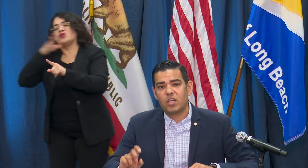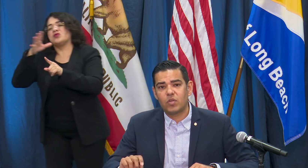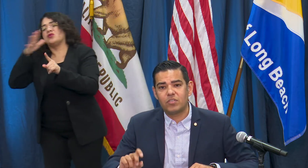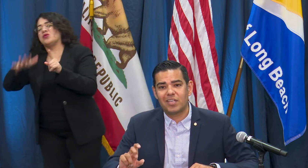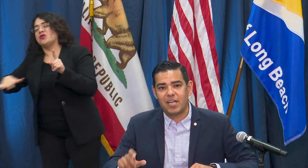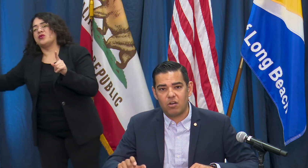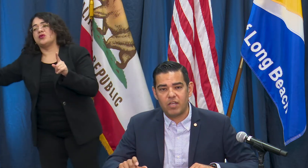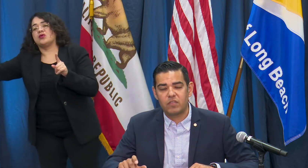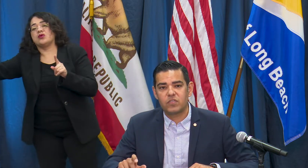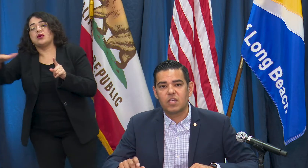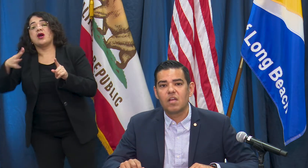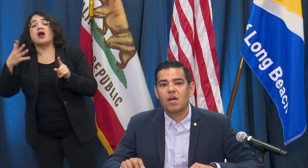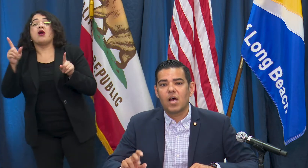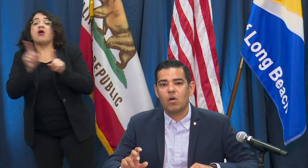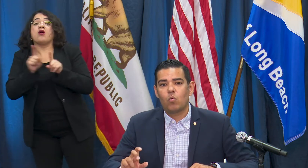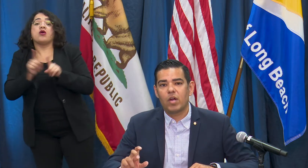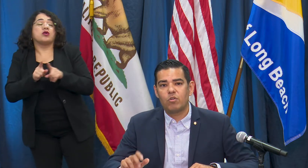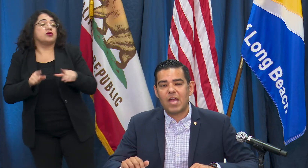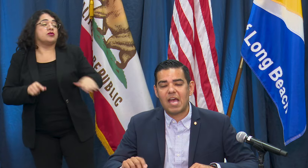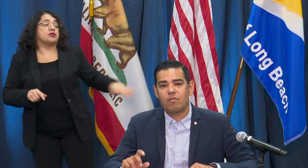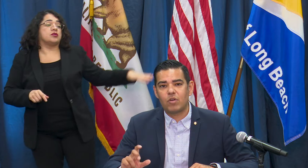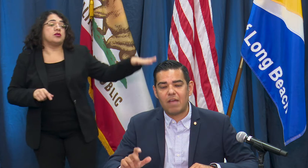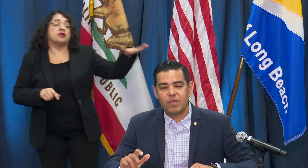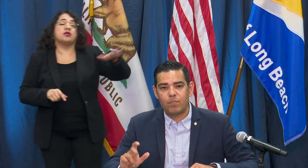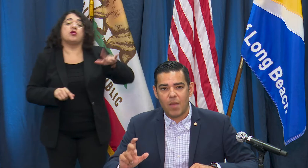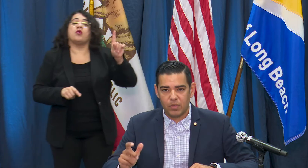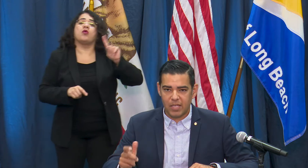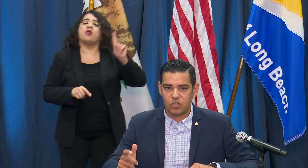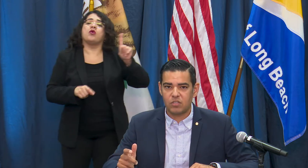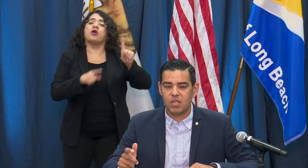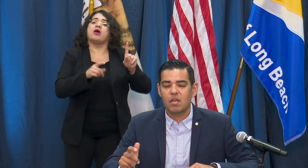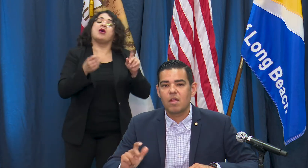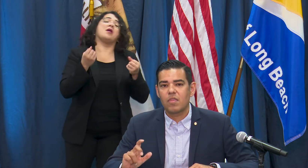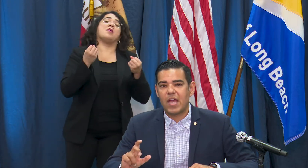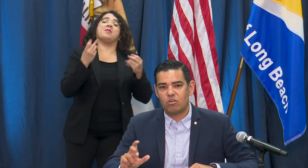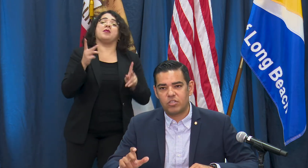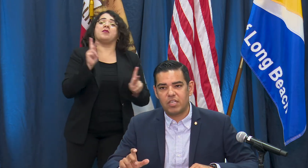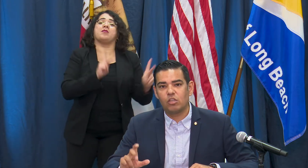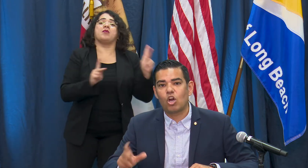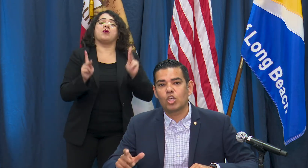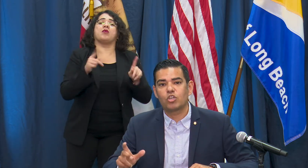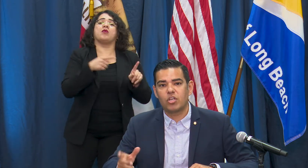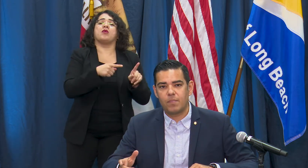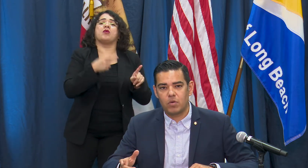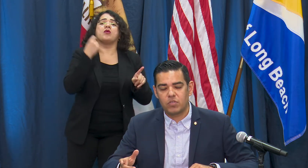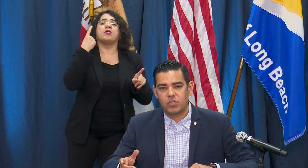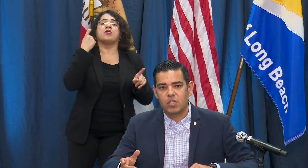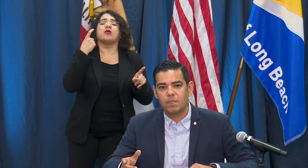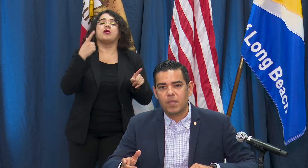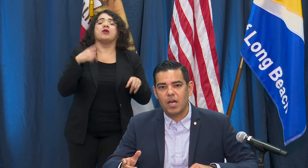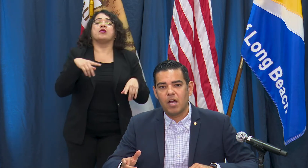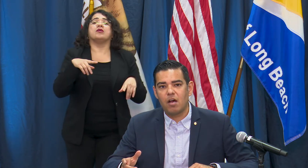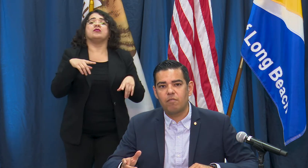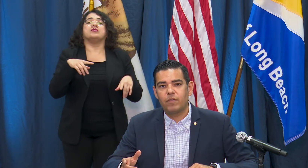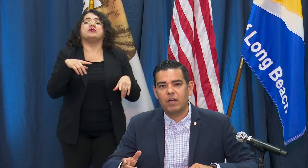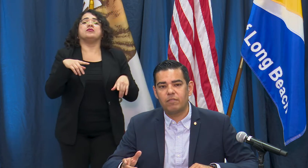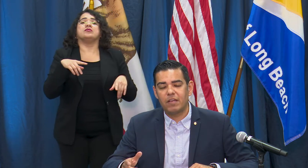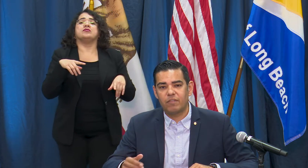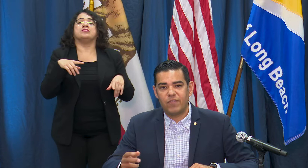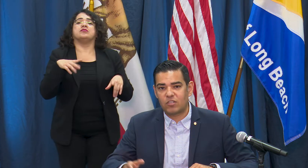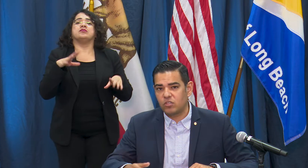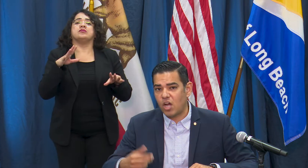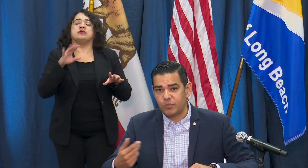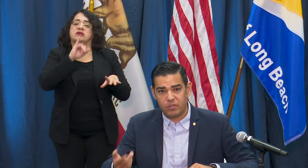is increasing in areas where you're having populations that you're seeing larger numbers